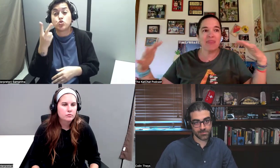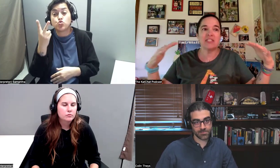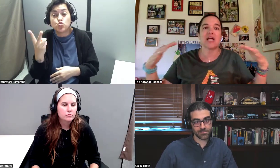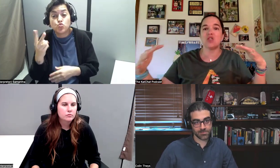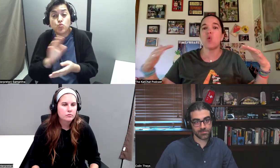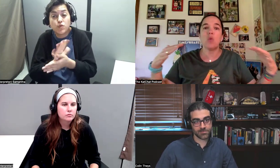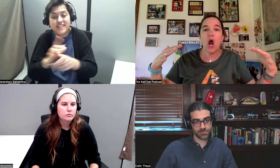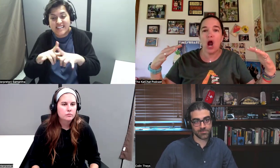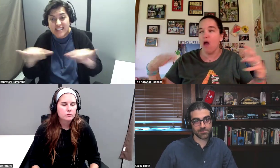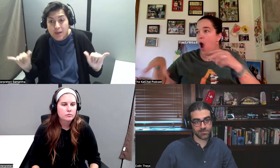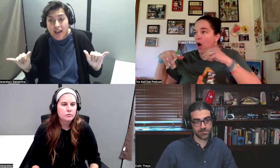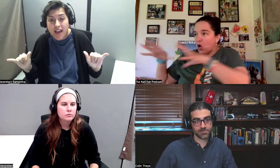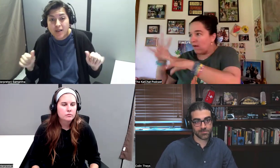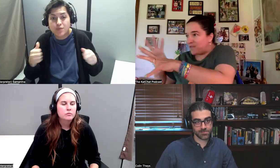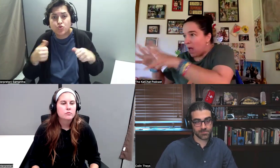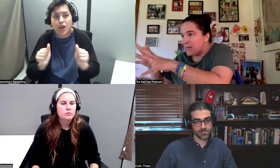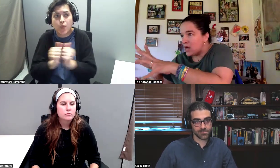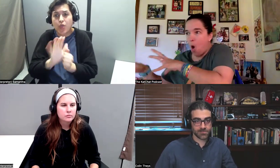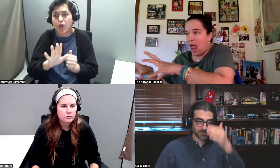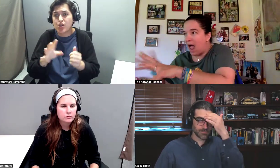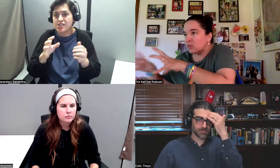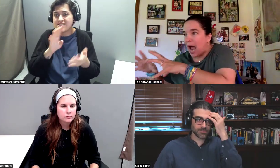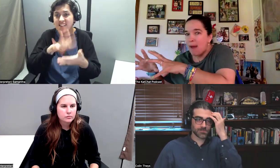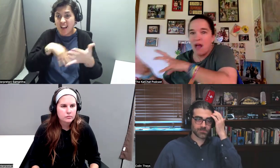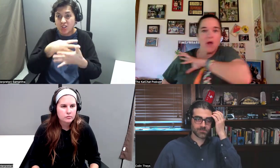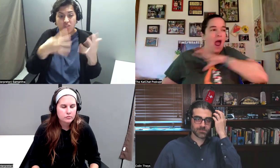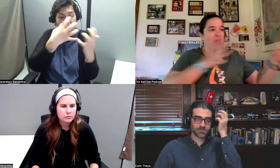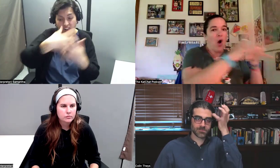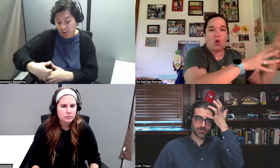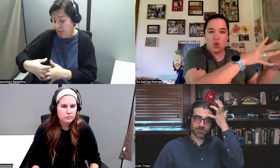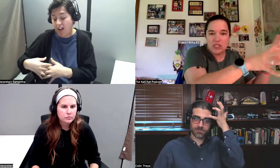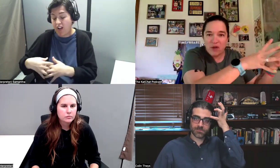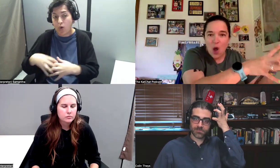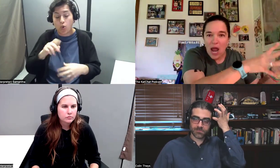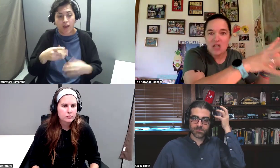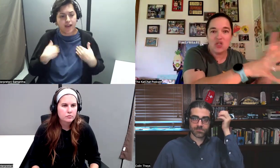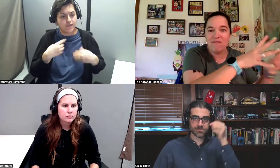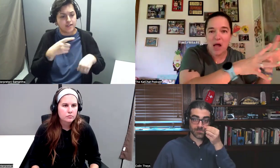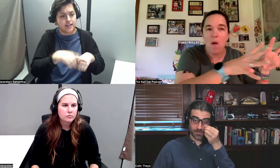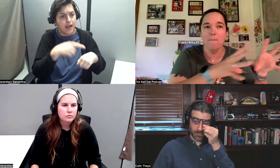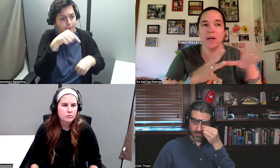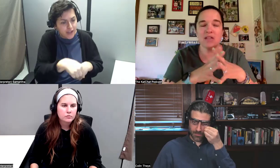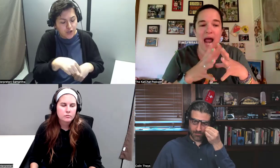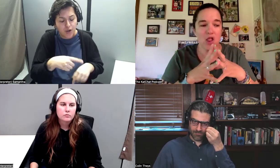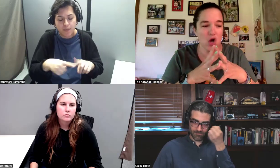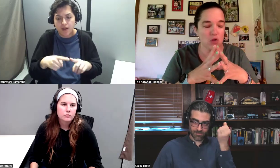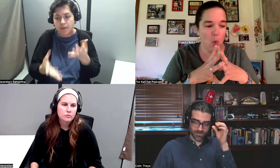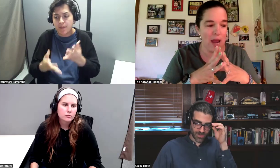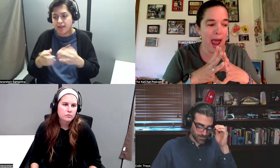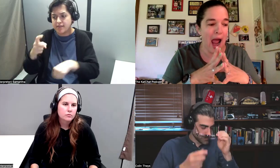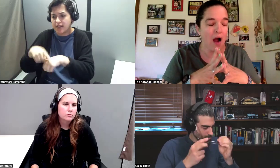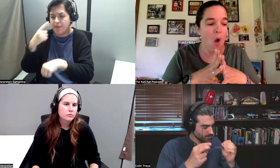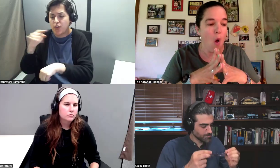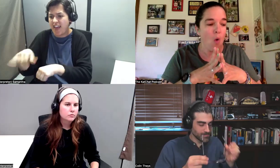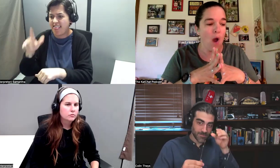try to make the schedule work. Well, film here, okay, have some time left, and then go to a different location and film because I learned